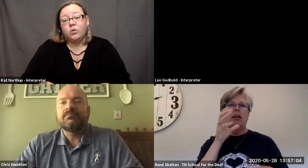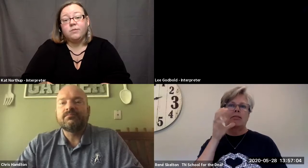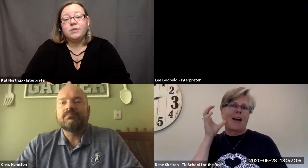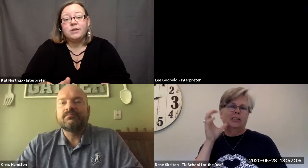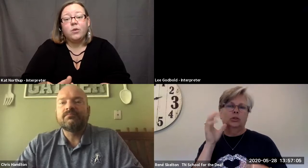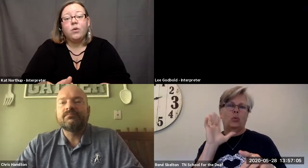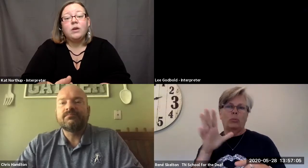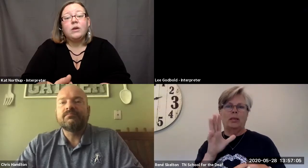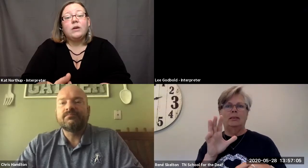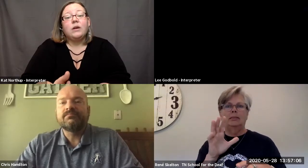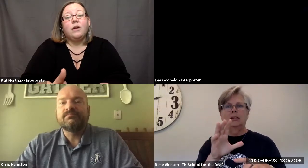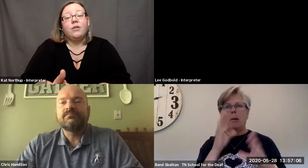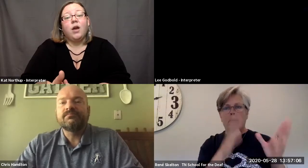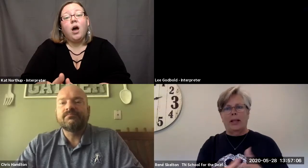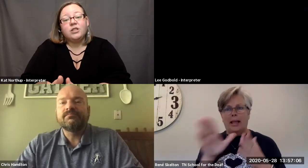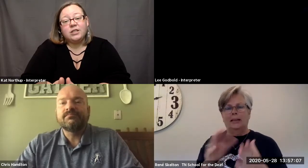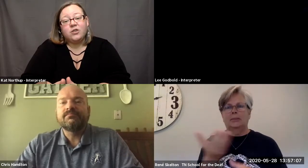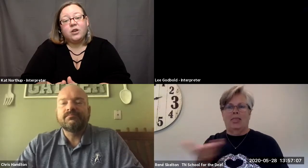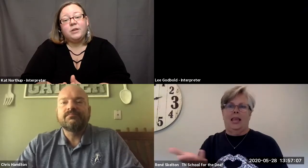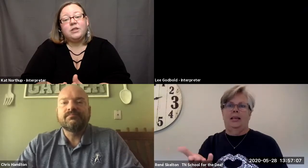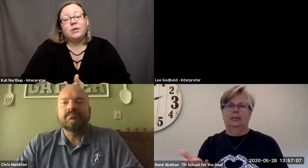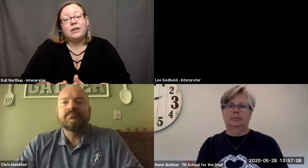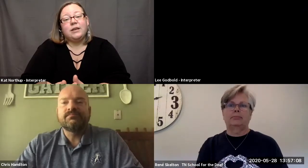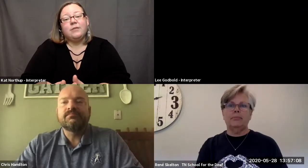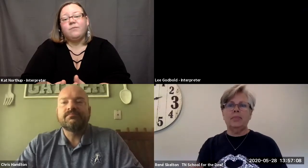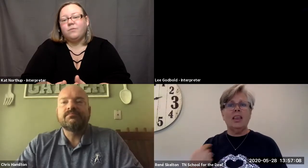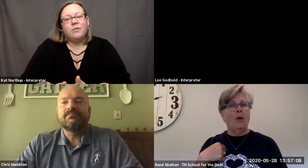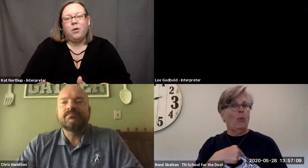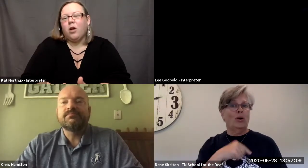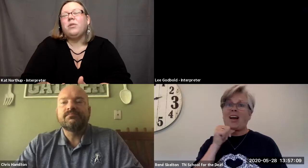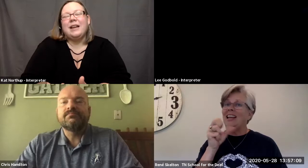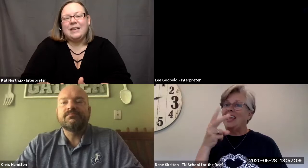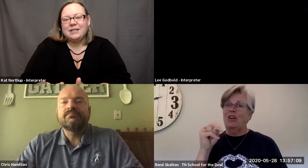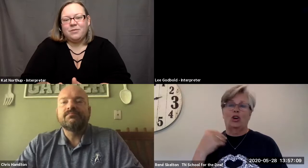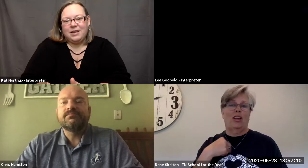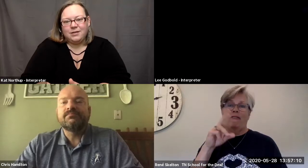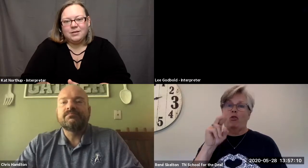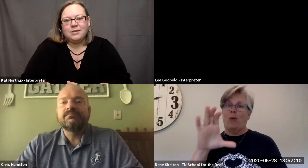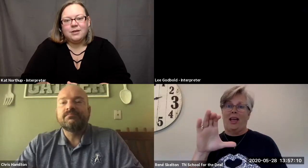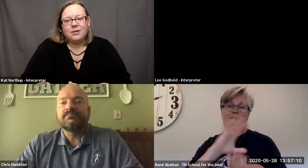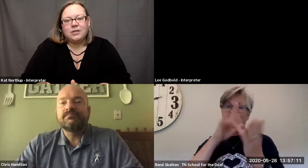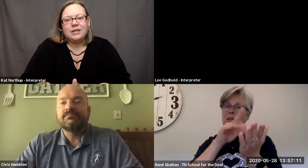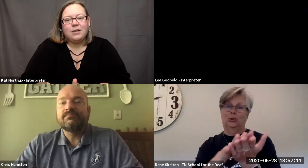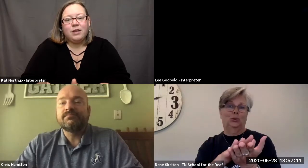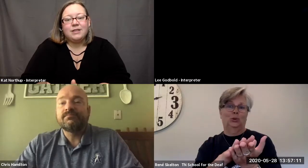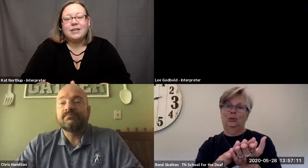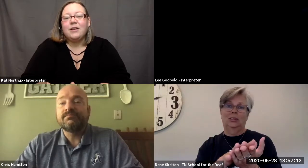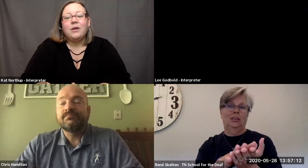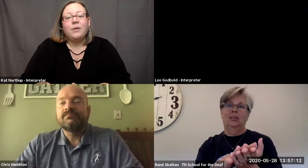dorms. So the cottages are going to be are planning some things to take place.